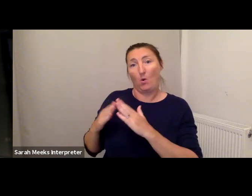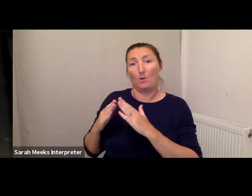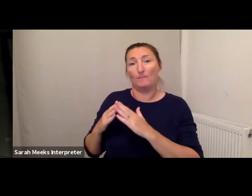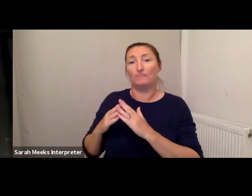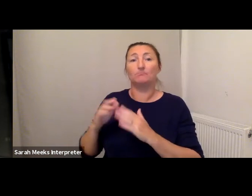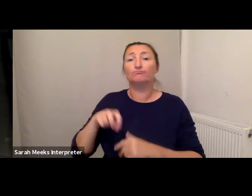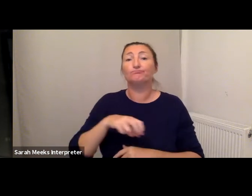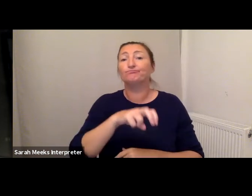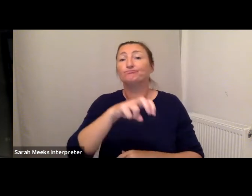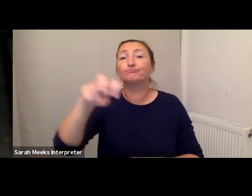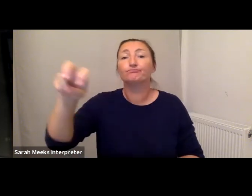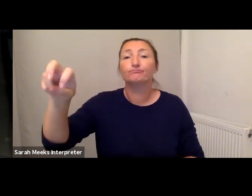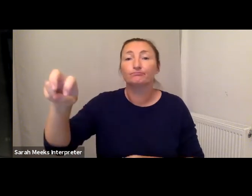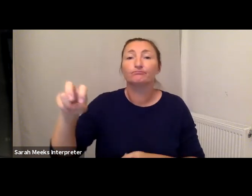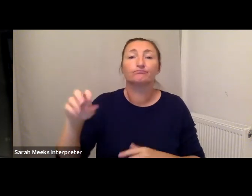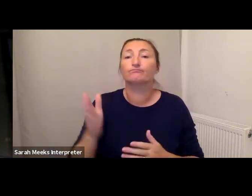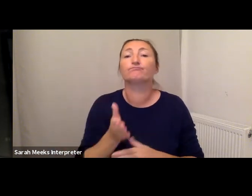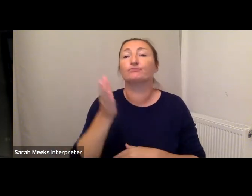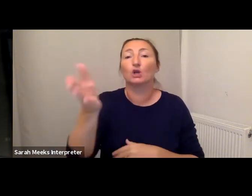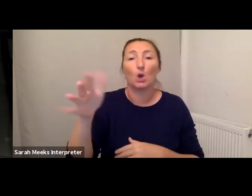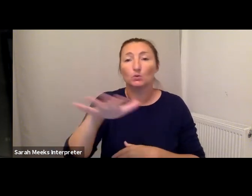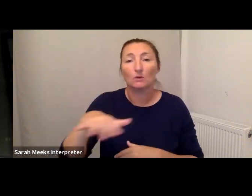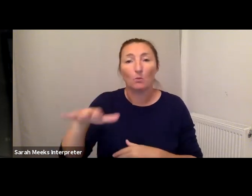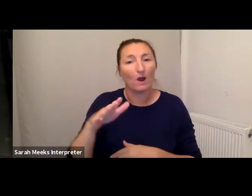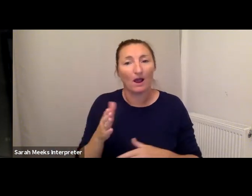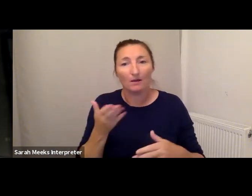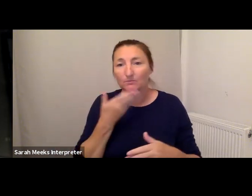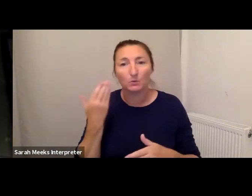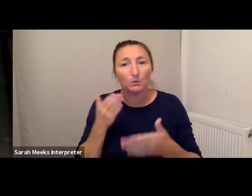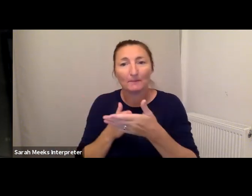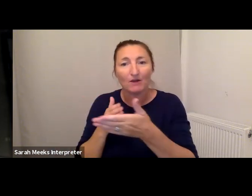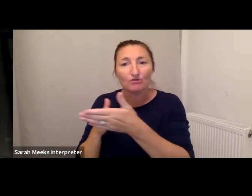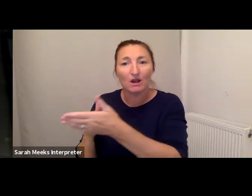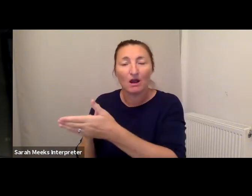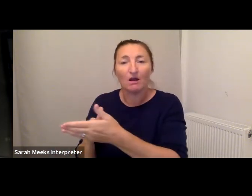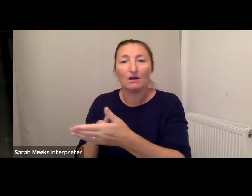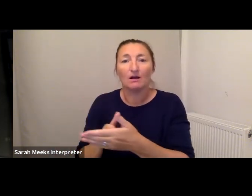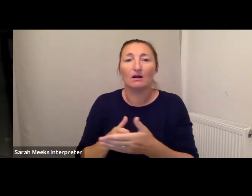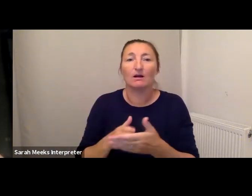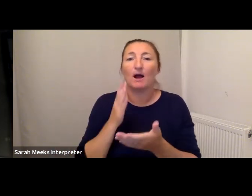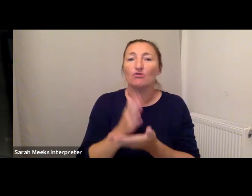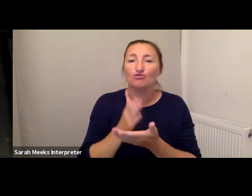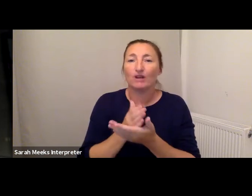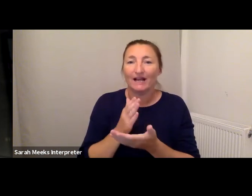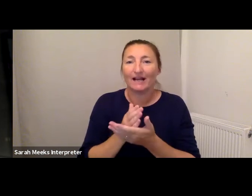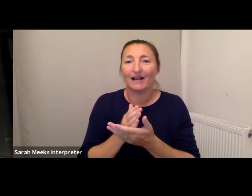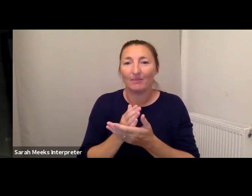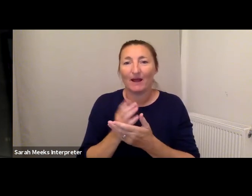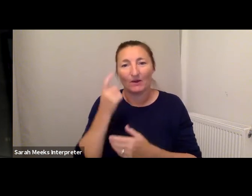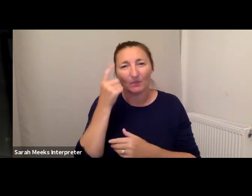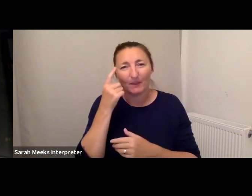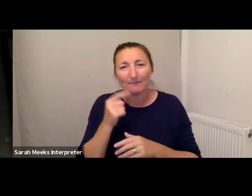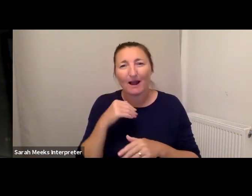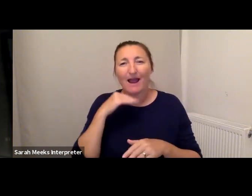to when they reach their destination. But that really requires thinking through every